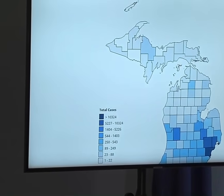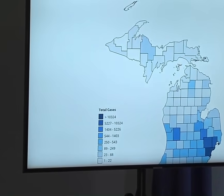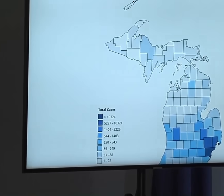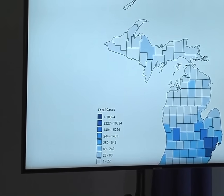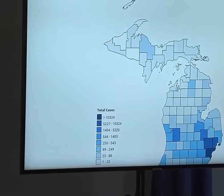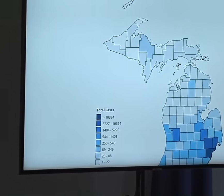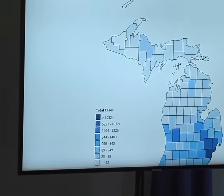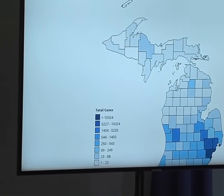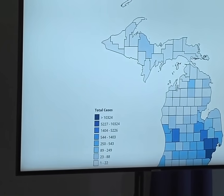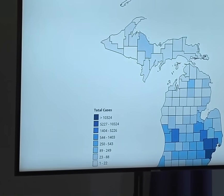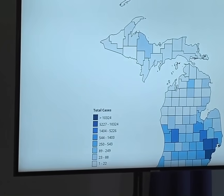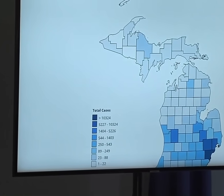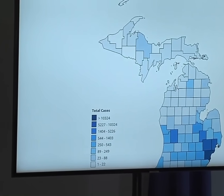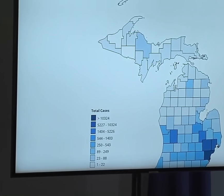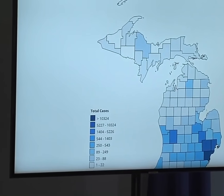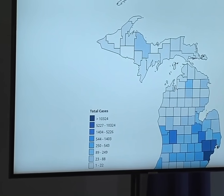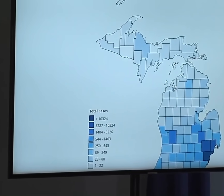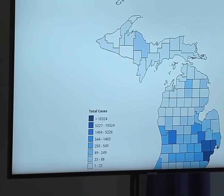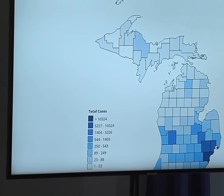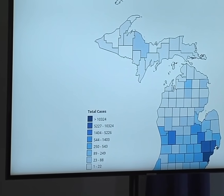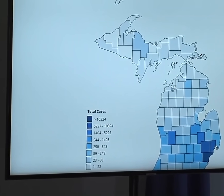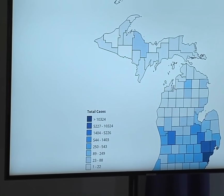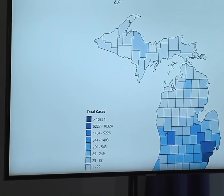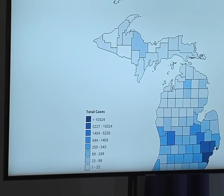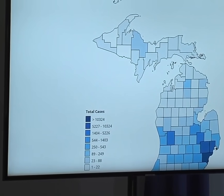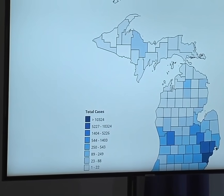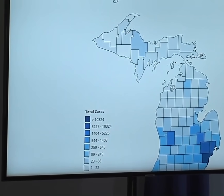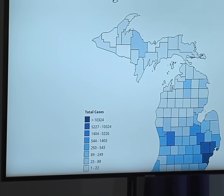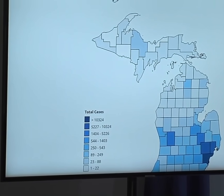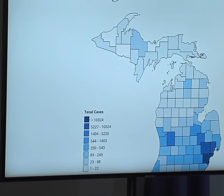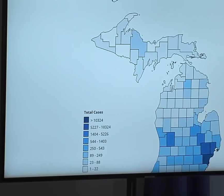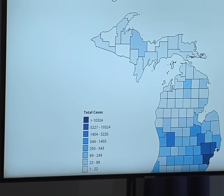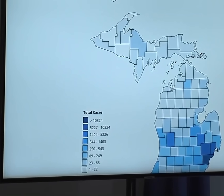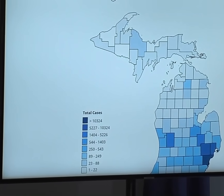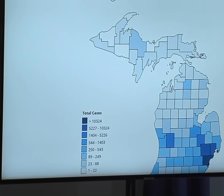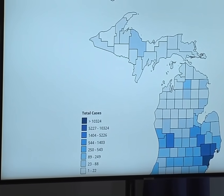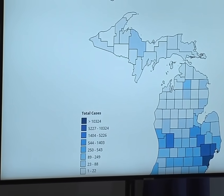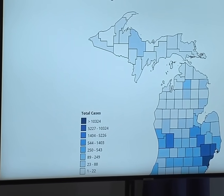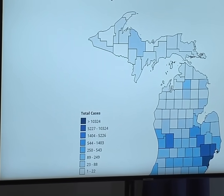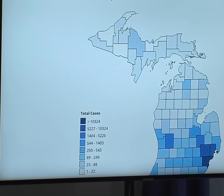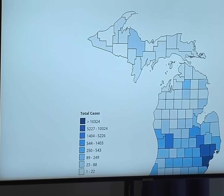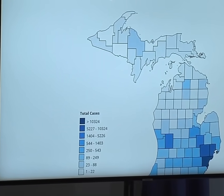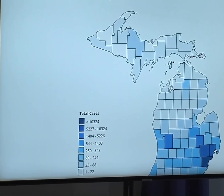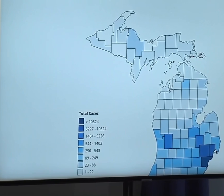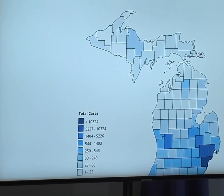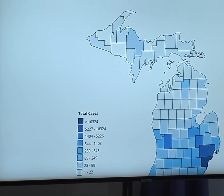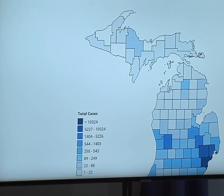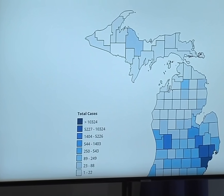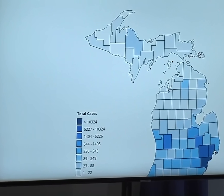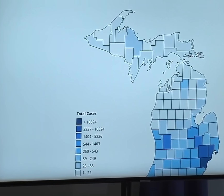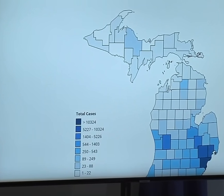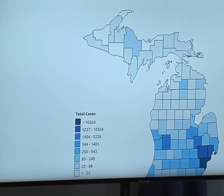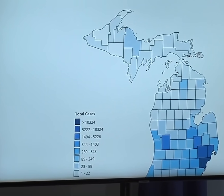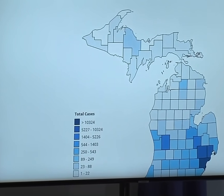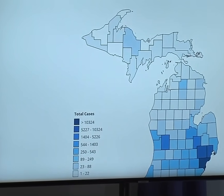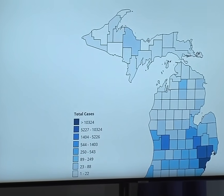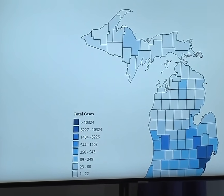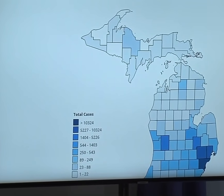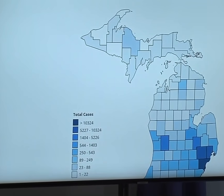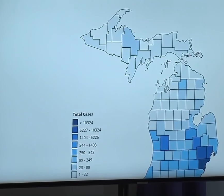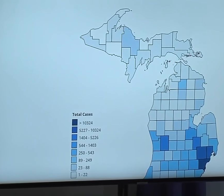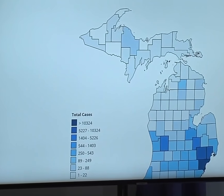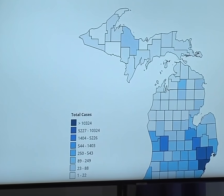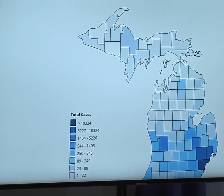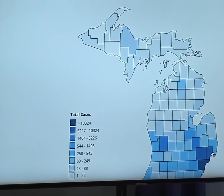in 79 out of 83 counties. And that's why it's terribly important that we not let our